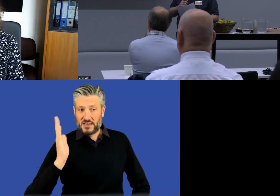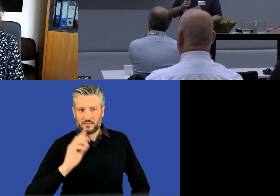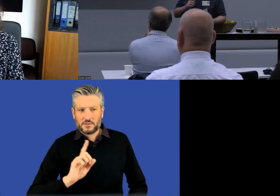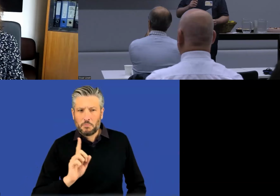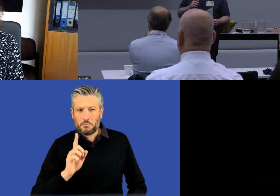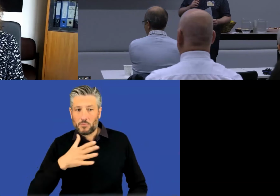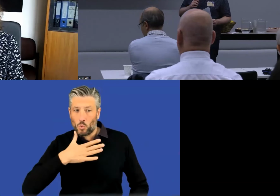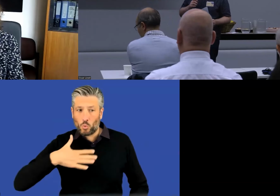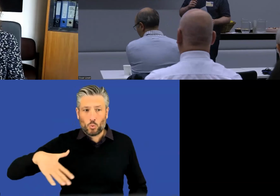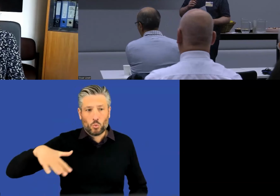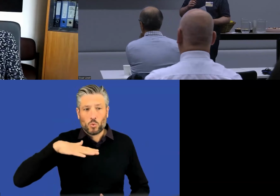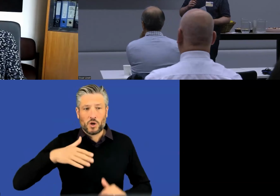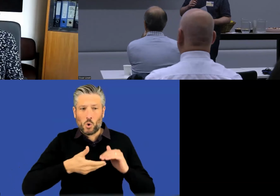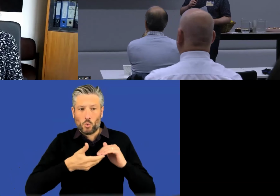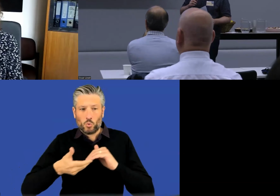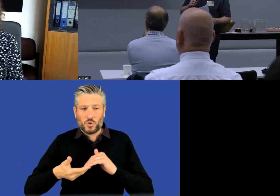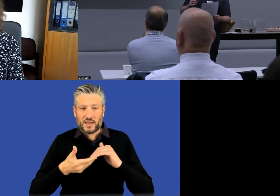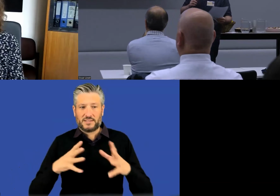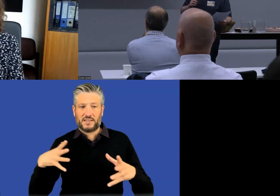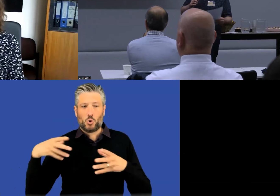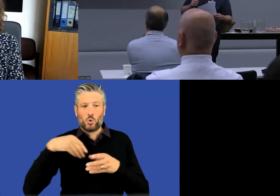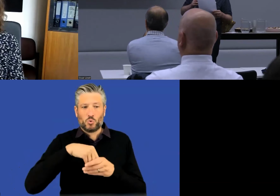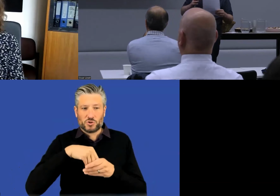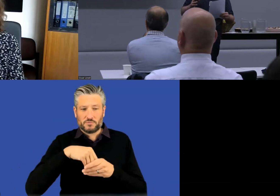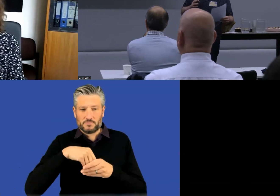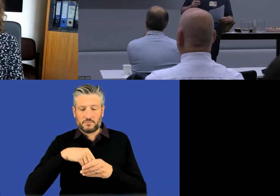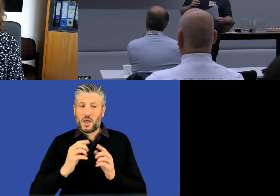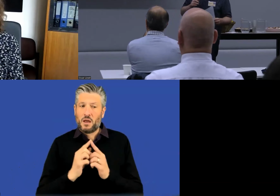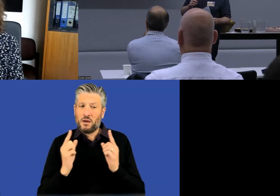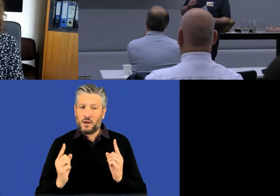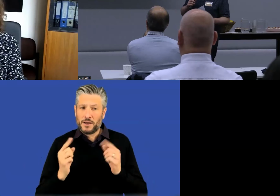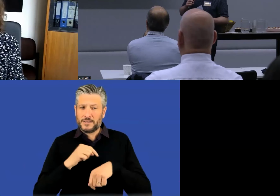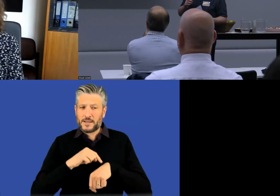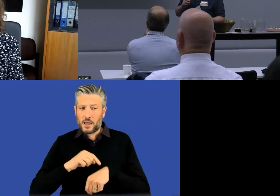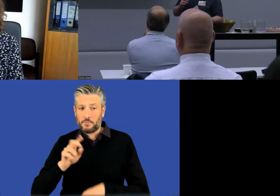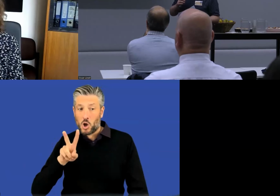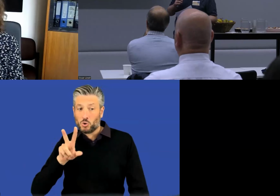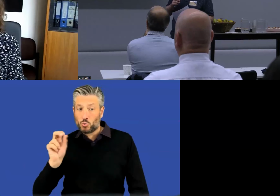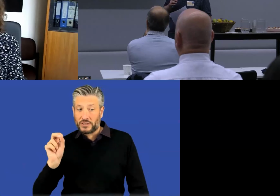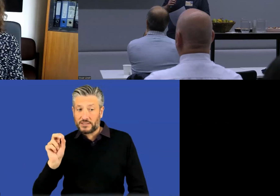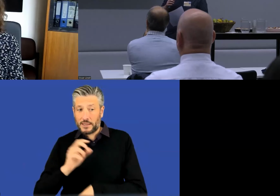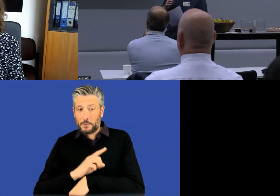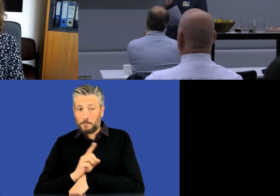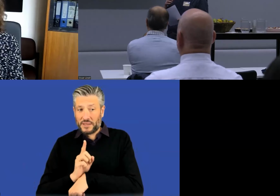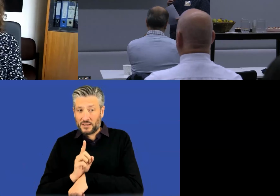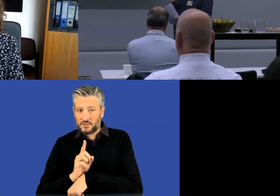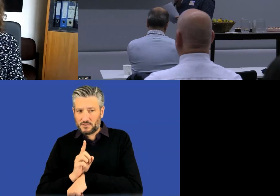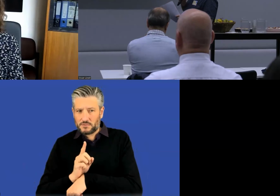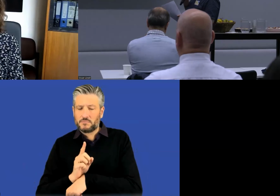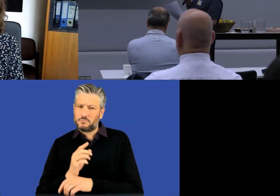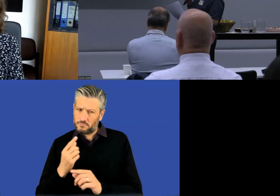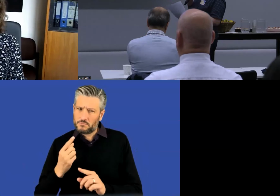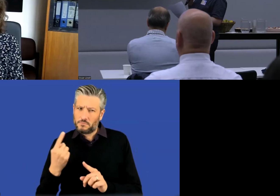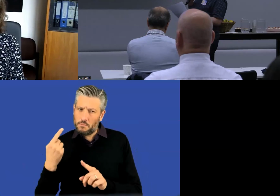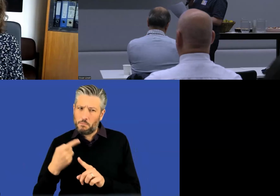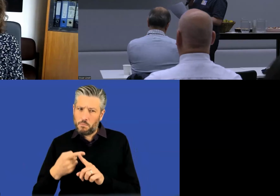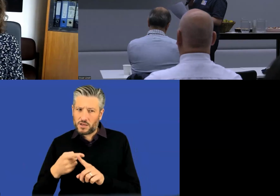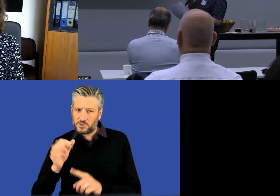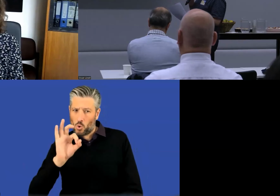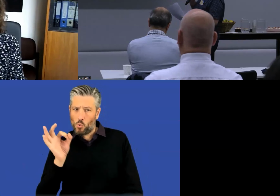got 20 minutes for the presentation, for the whole slot, so that should include questions as well. So June, if it gets